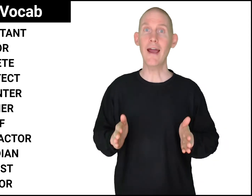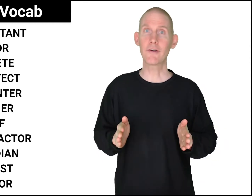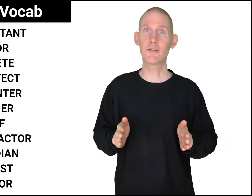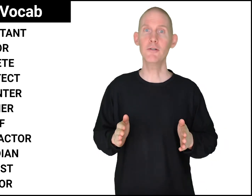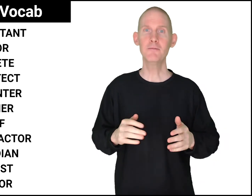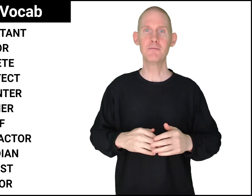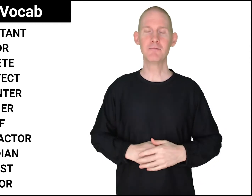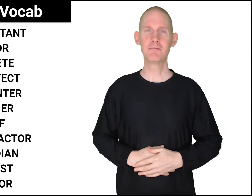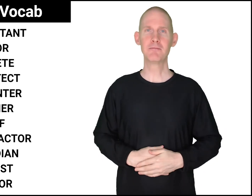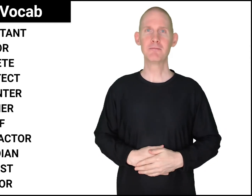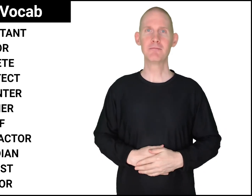actor,